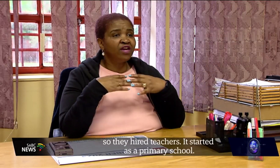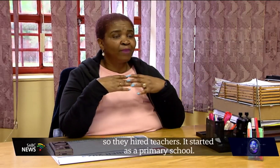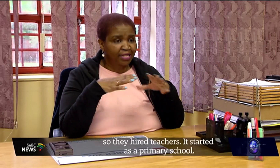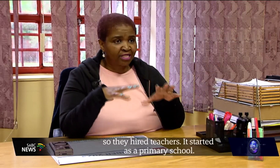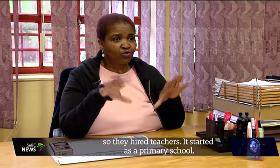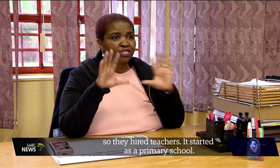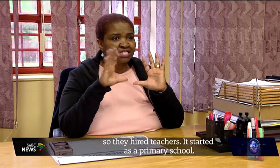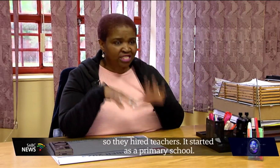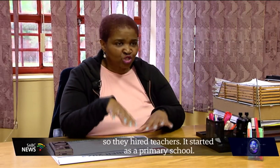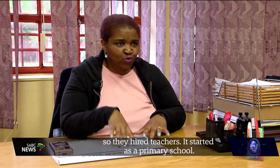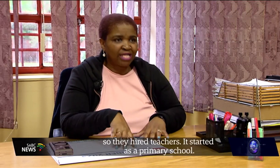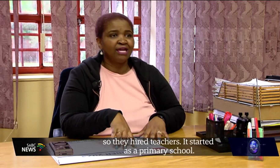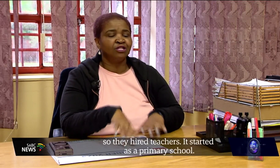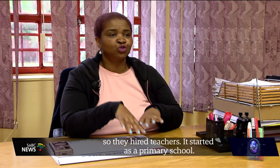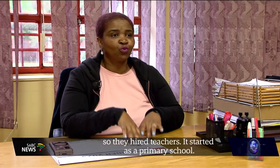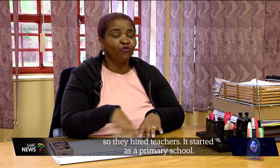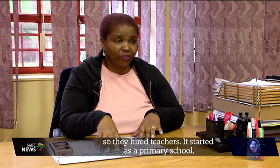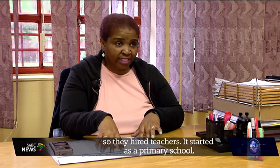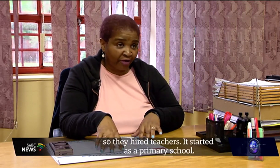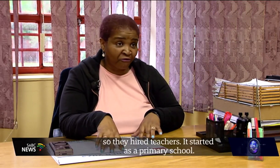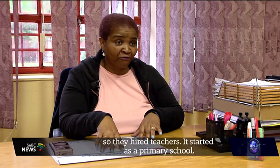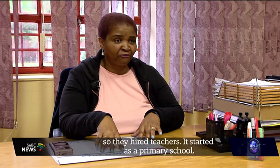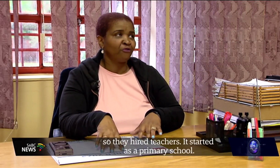then bayithi ukuthi isizwile school for the deaf.